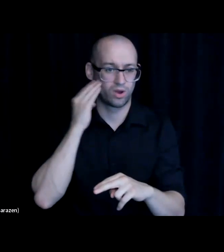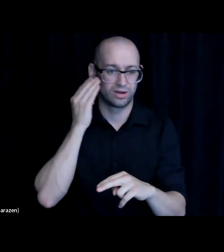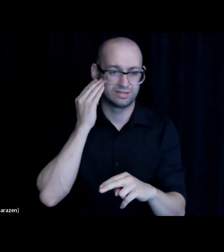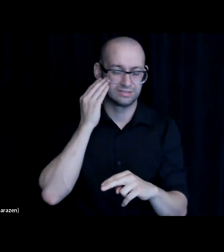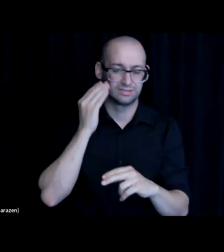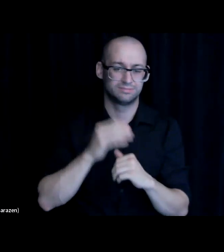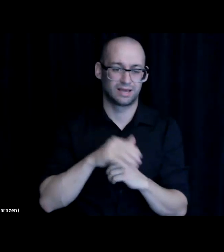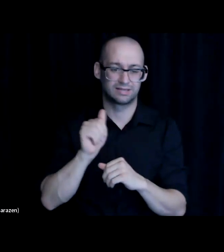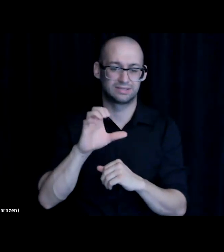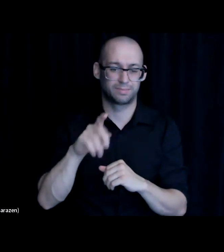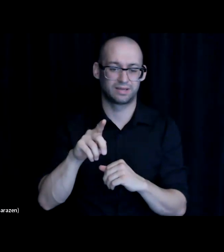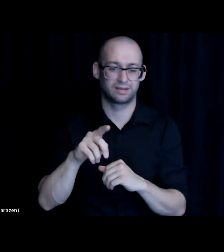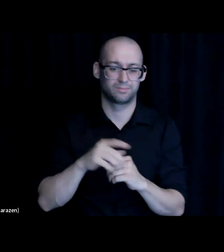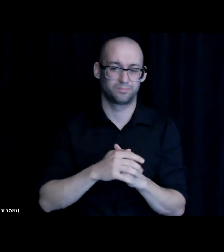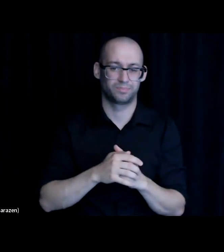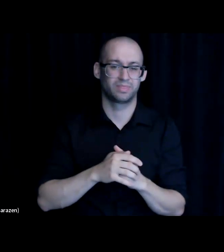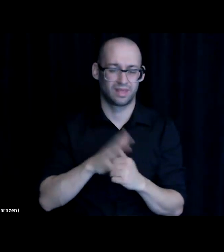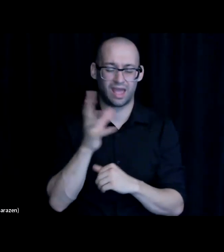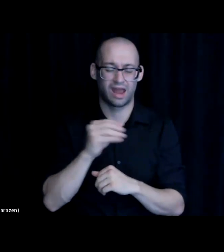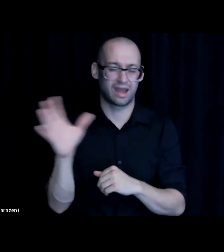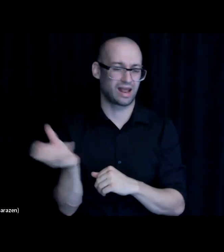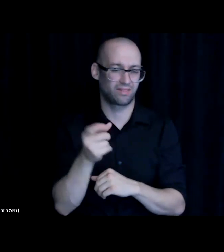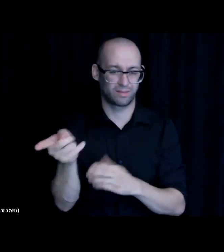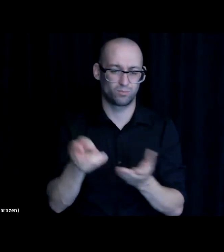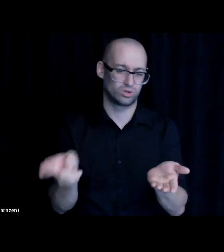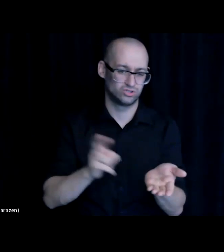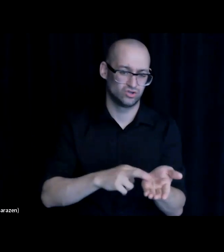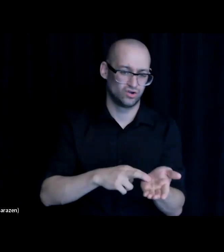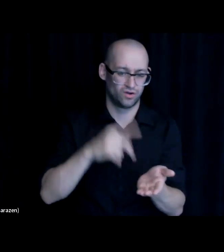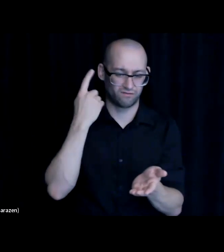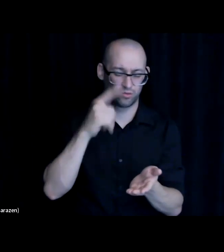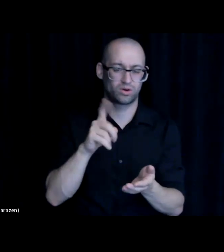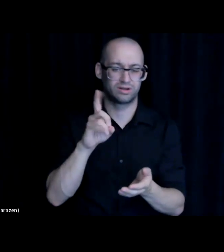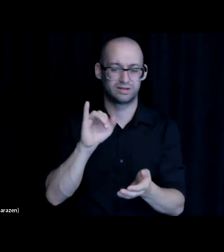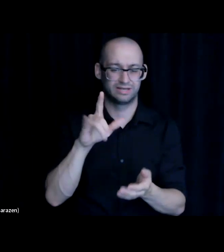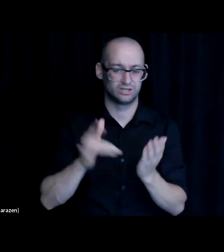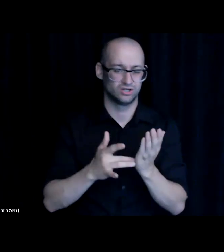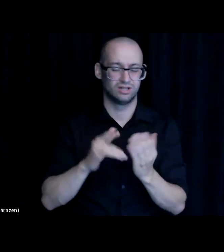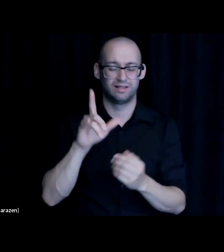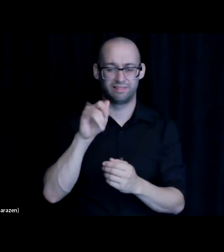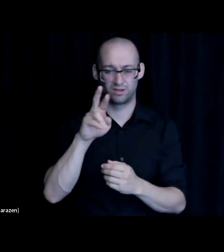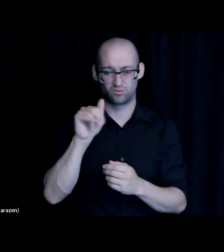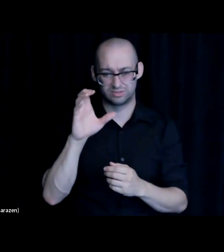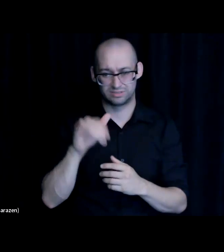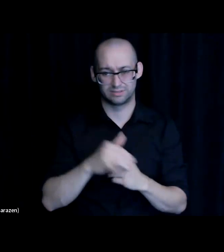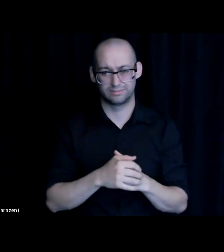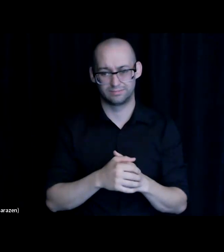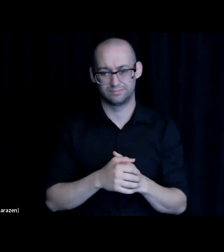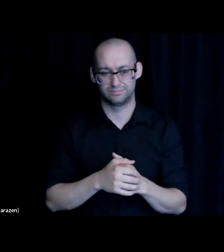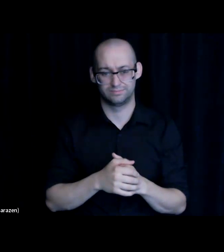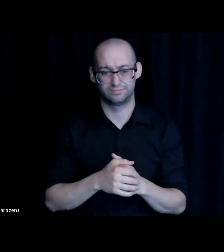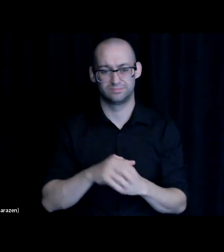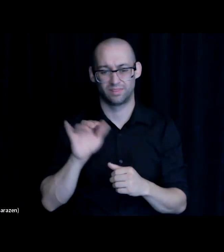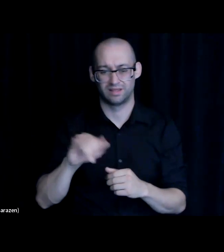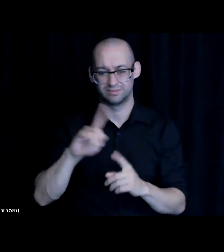up, as well as getting them registered for digital literacy classes within their primary language at